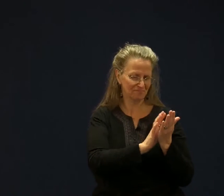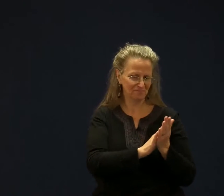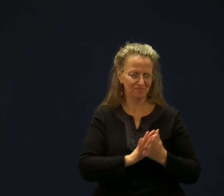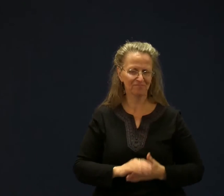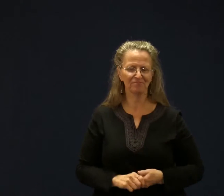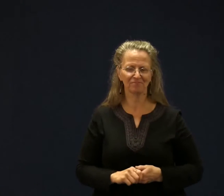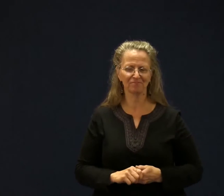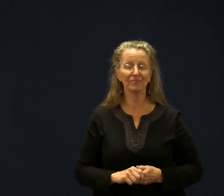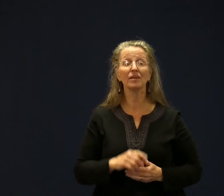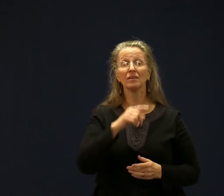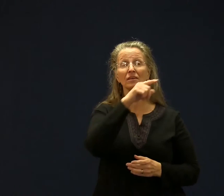programs.